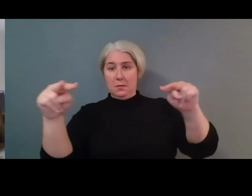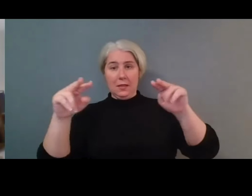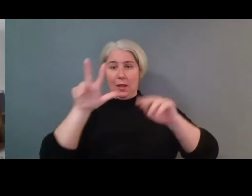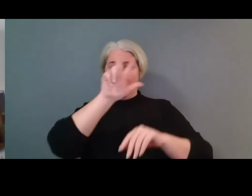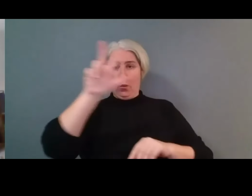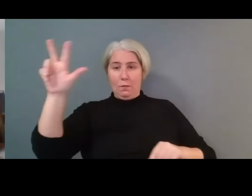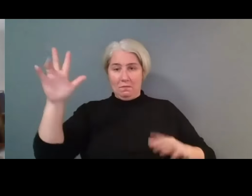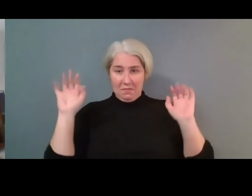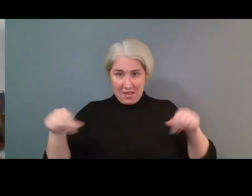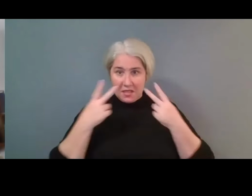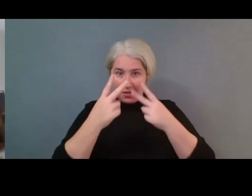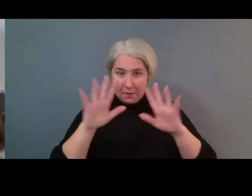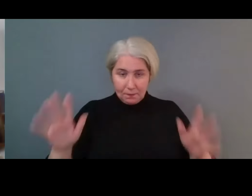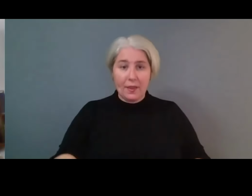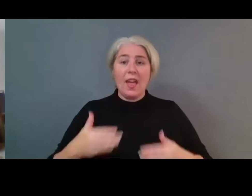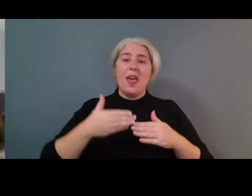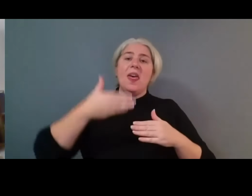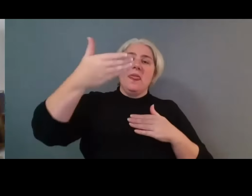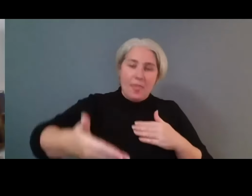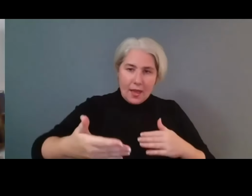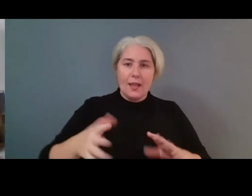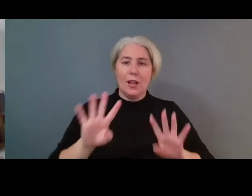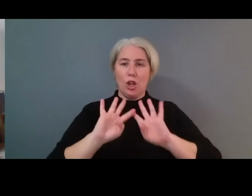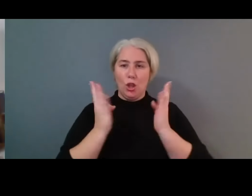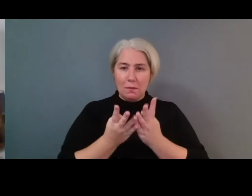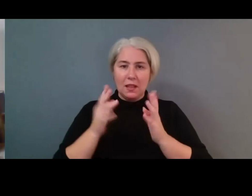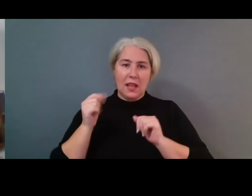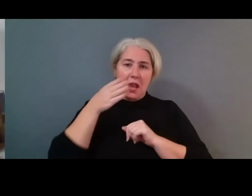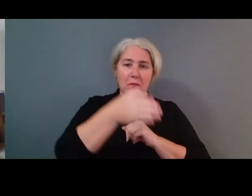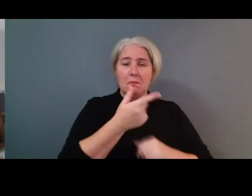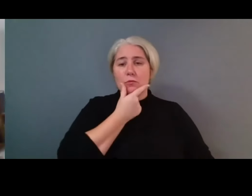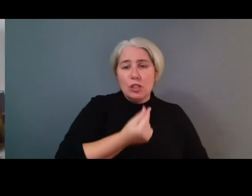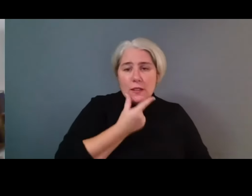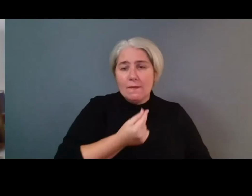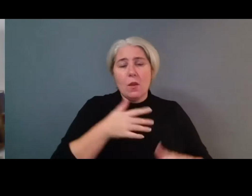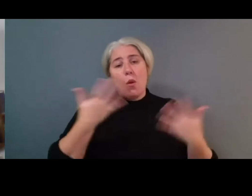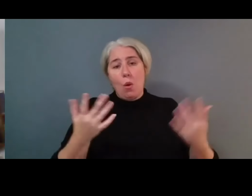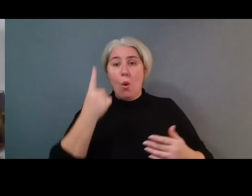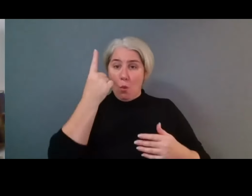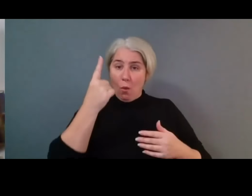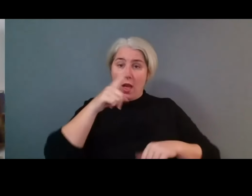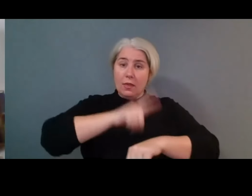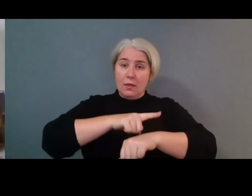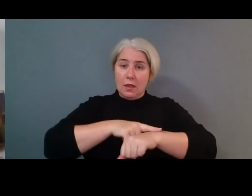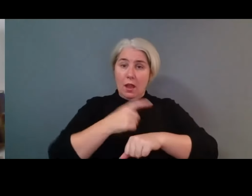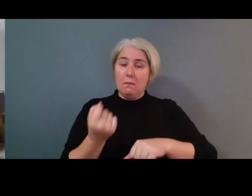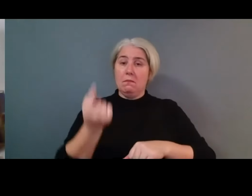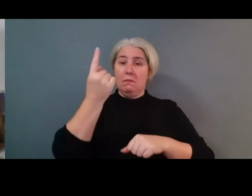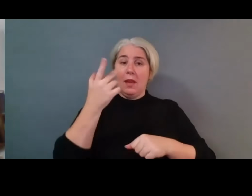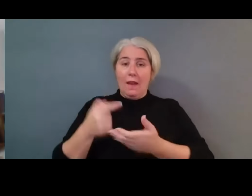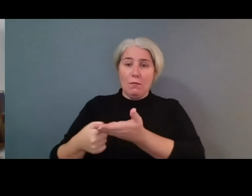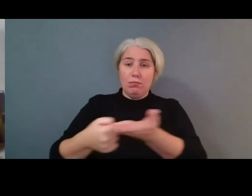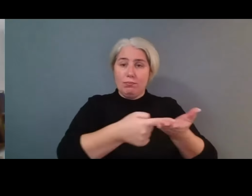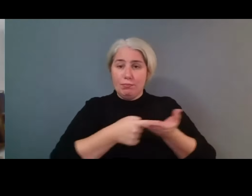taking place, either in Geneva, can also be at other places. We had one general discussion taking place in New